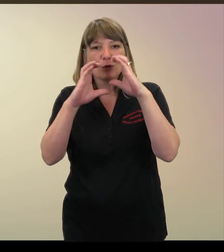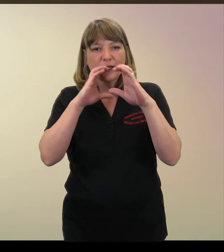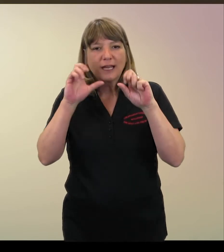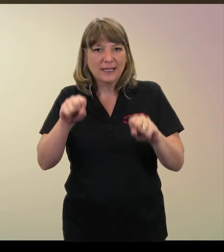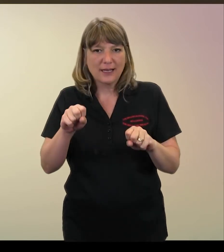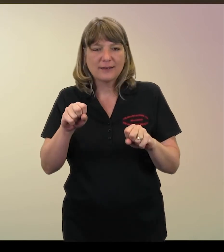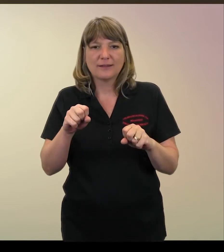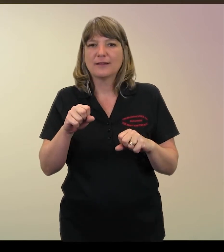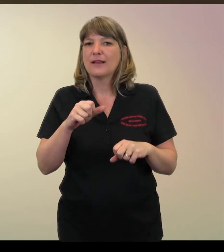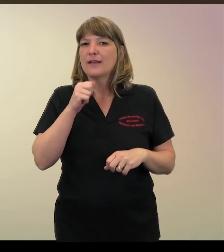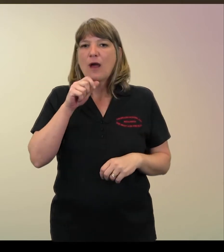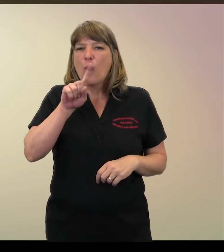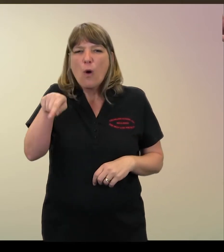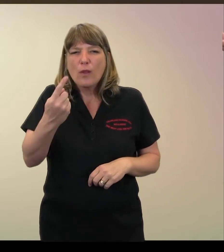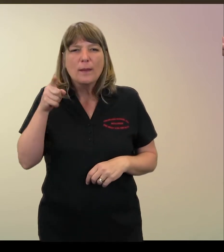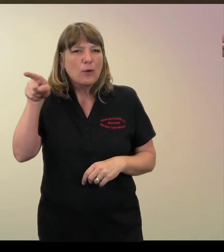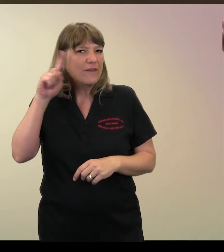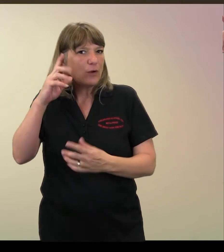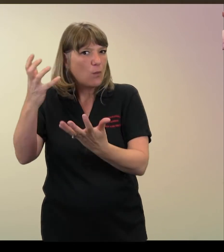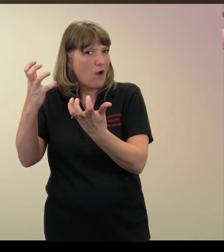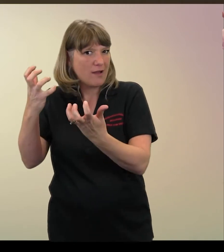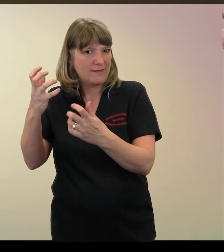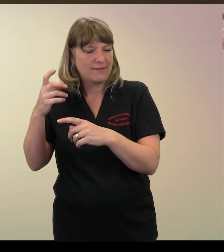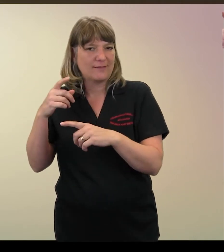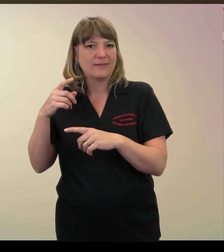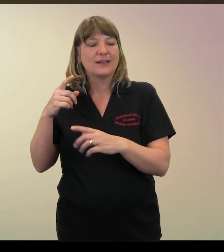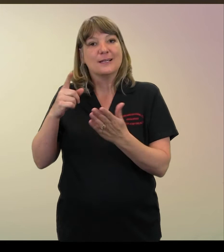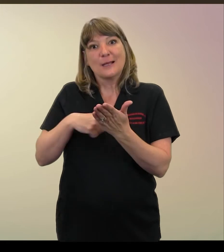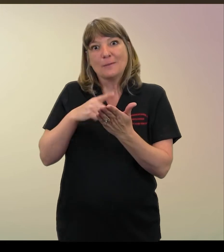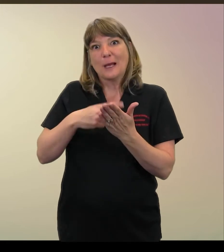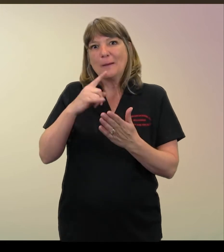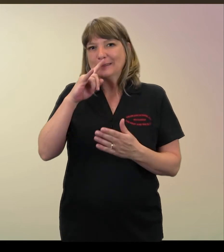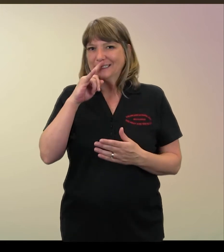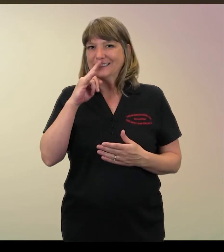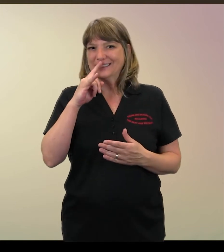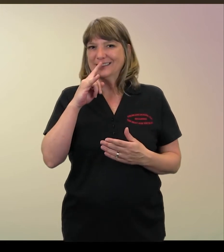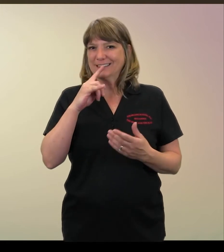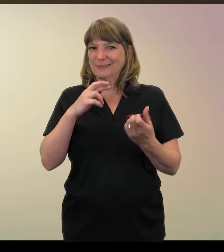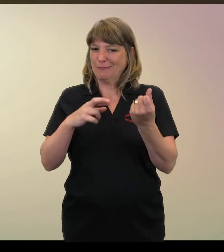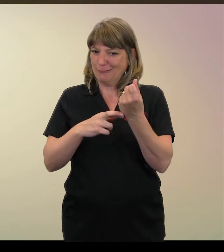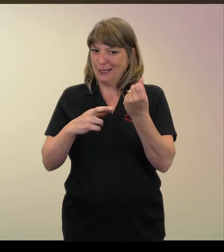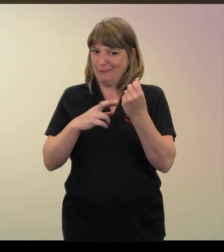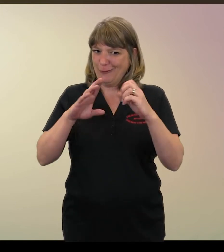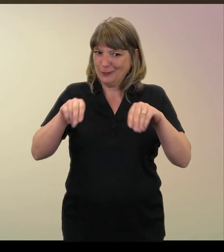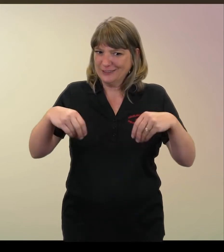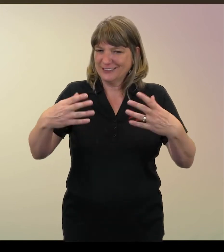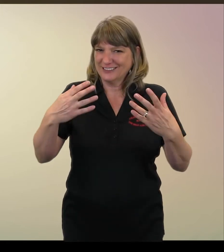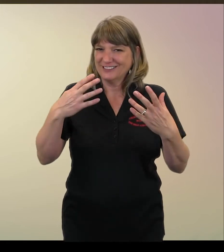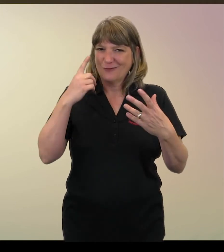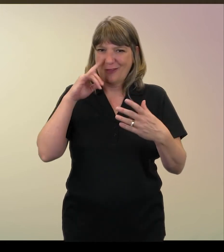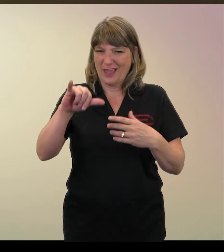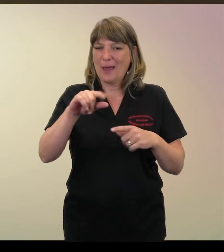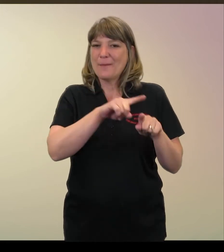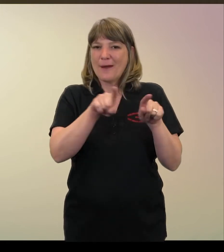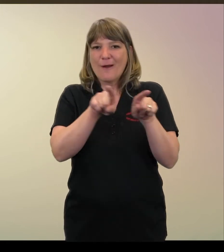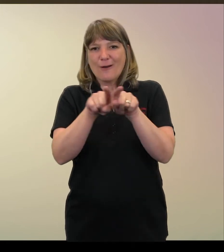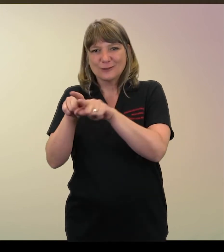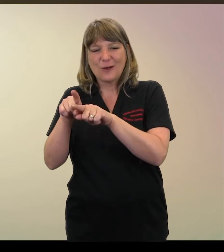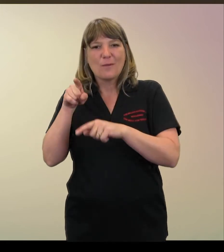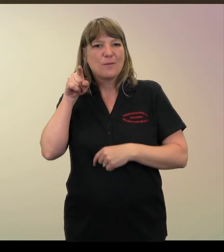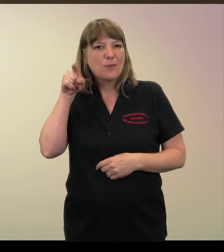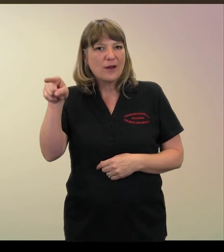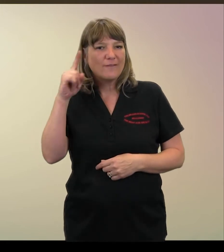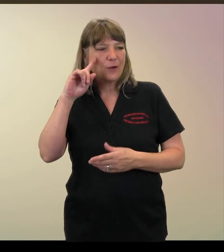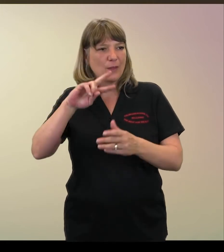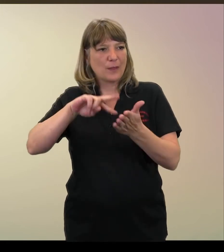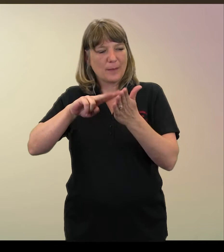communicate. Also, not just pointing for things that they want, because sometimes kids have been reinforced to do that, but also